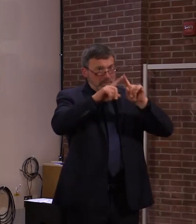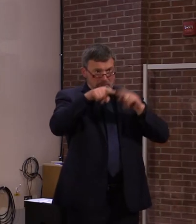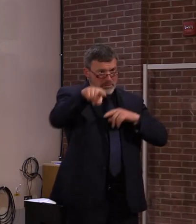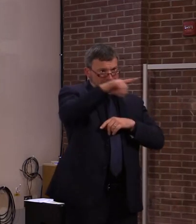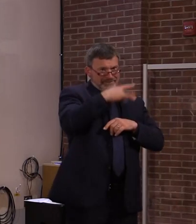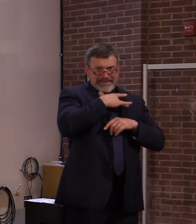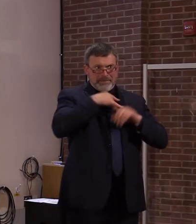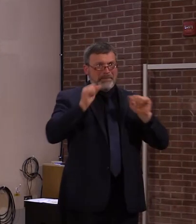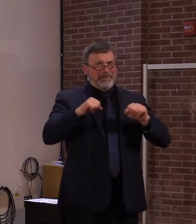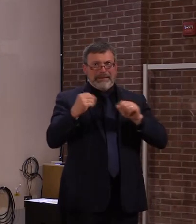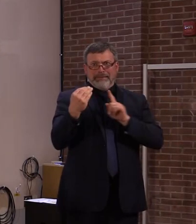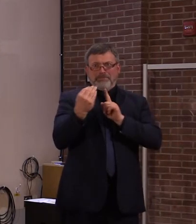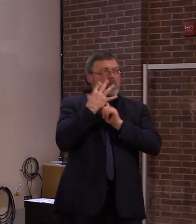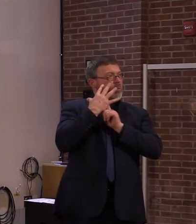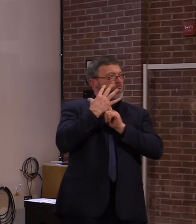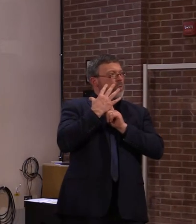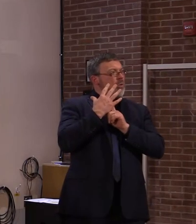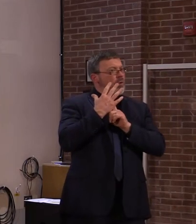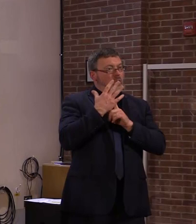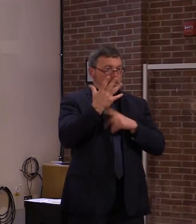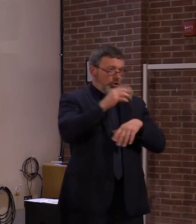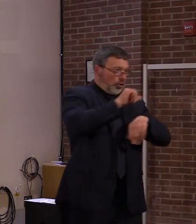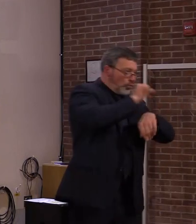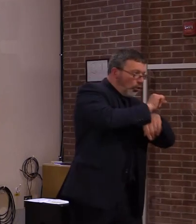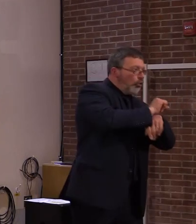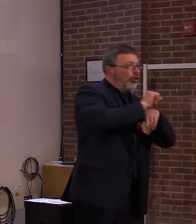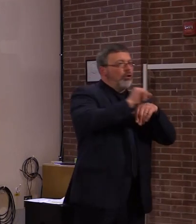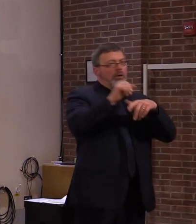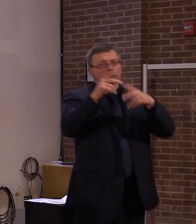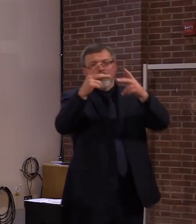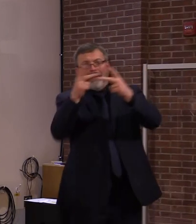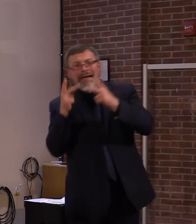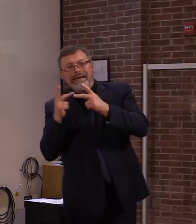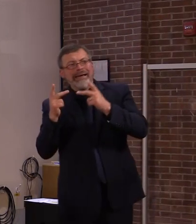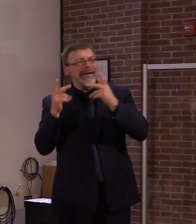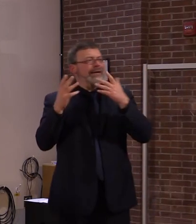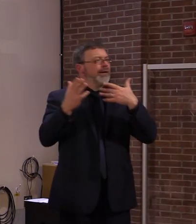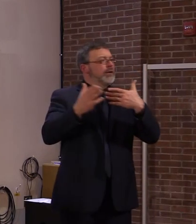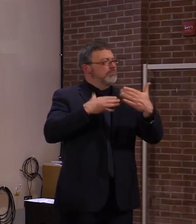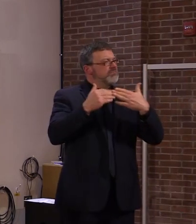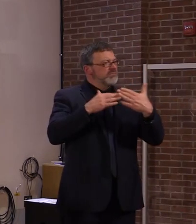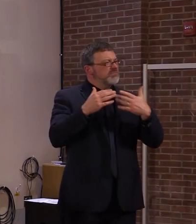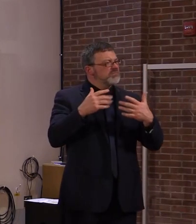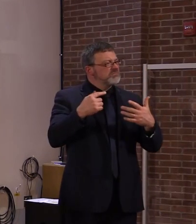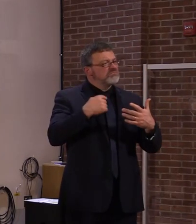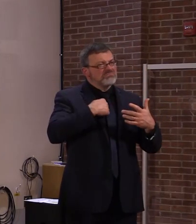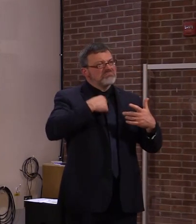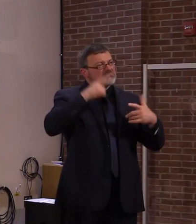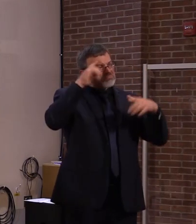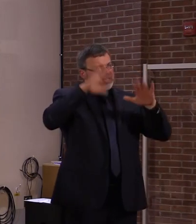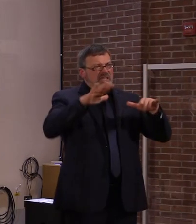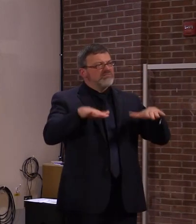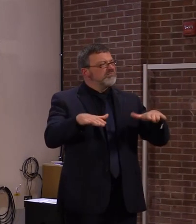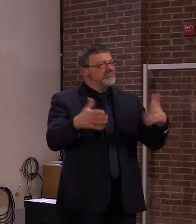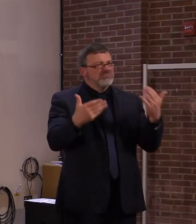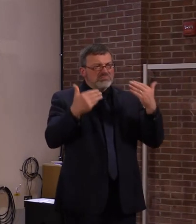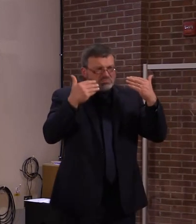your occupation or anything else, we believe you should get a booster.